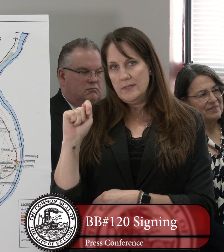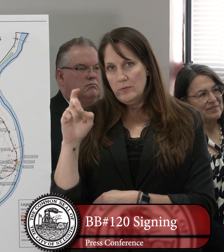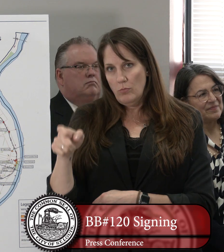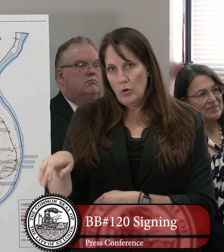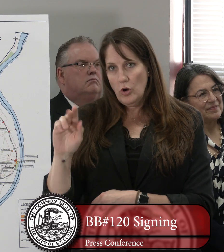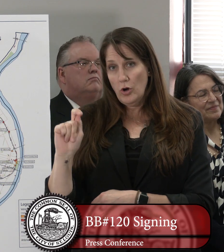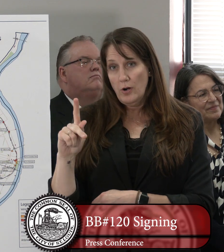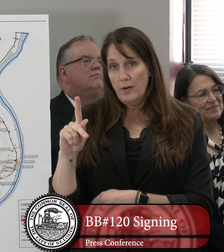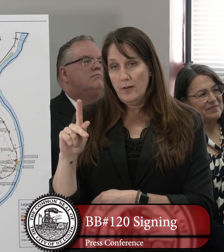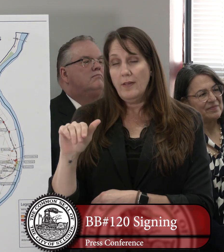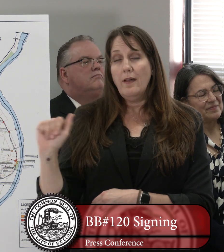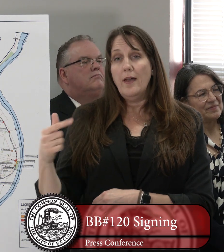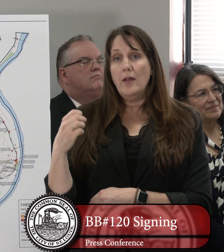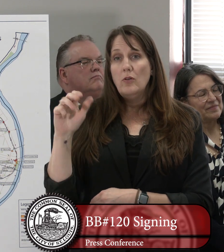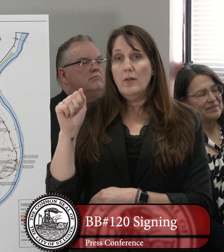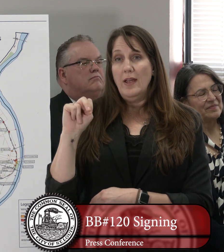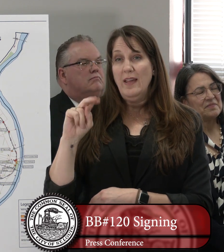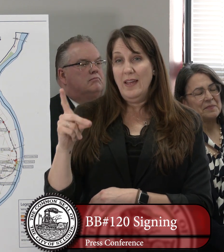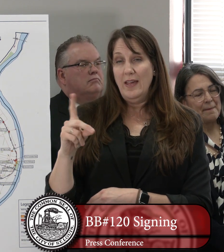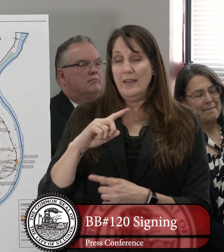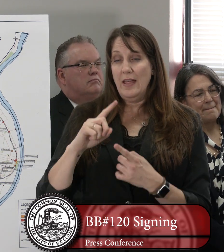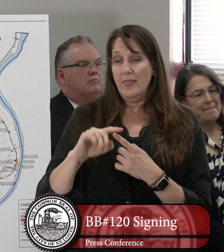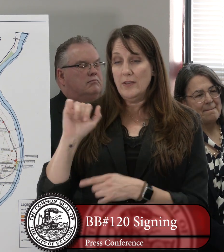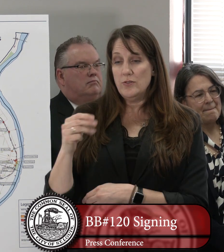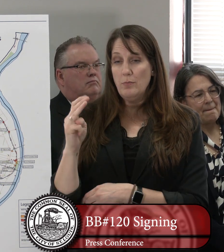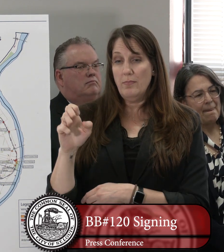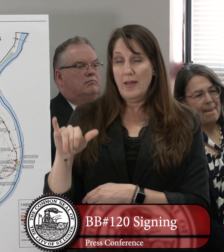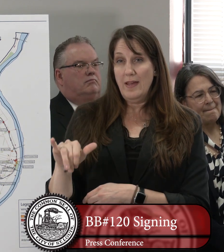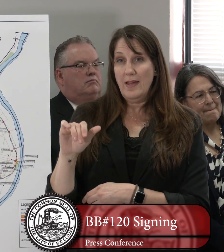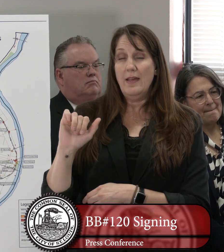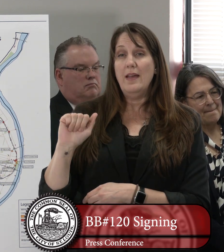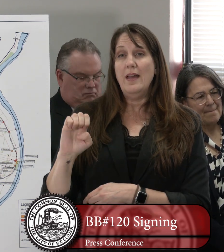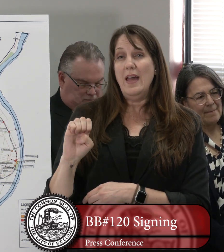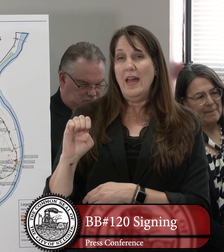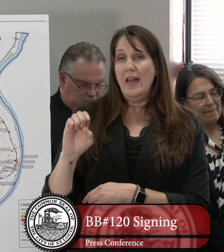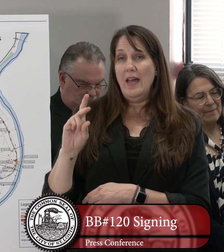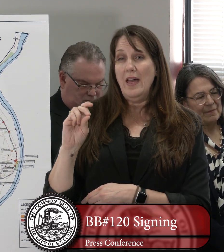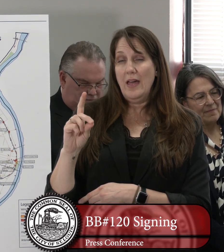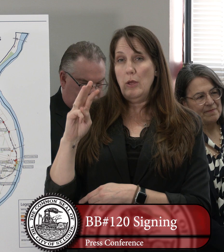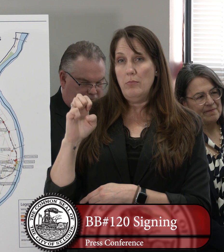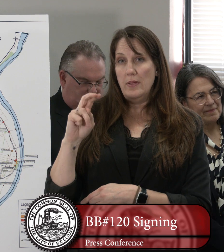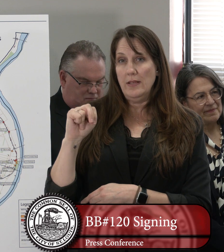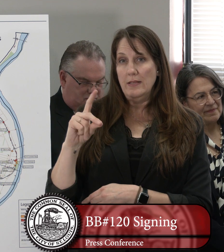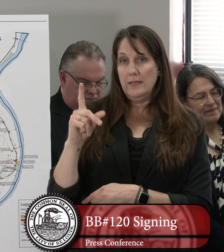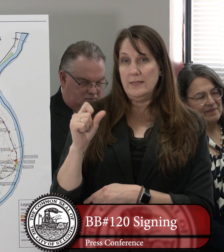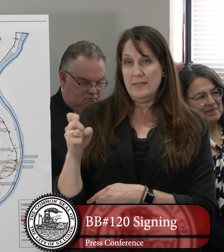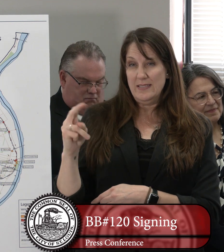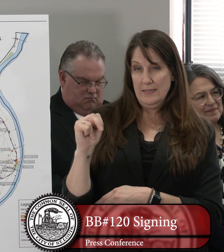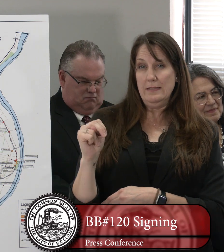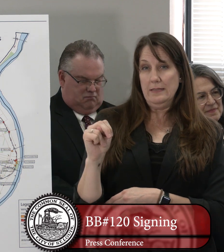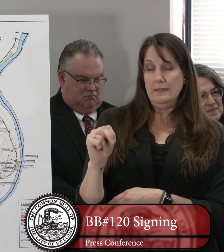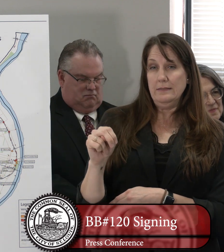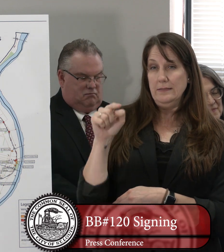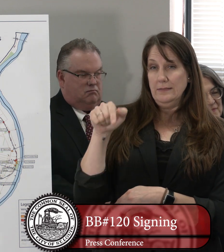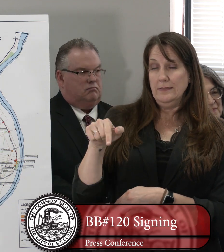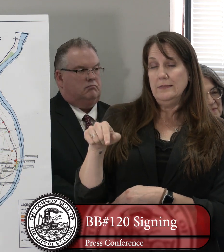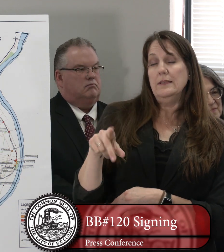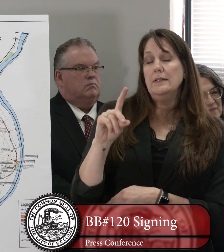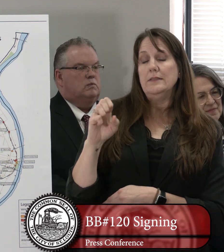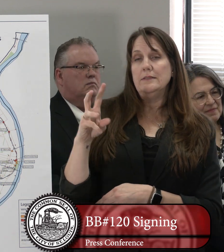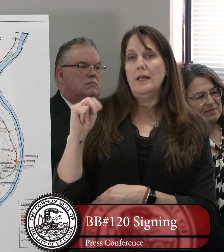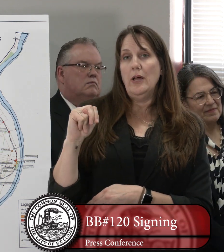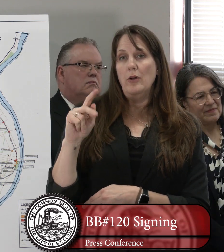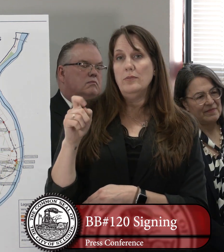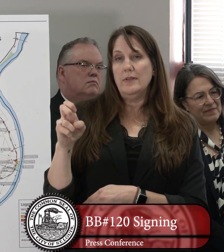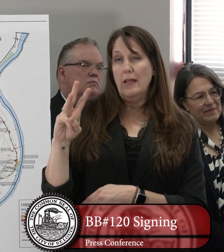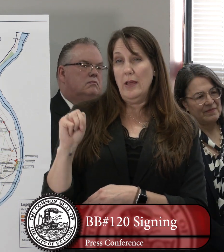and with the maiming of Janae Edmondson downtown, in addition to the 20 people who were killed walking and biking in 2022.